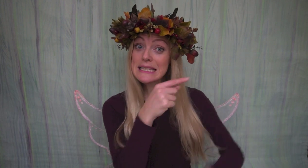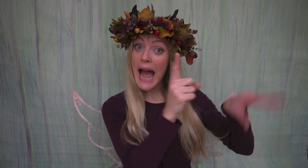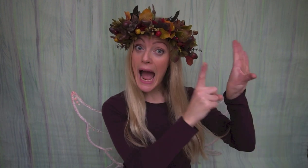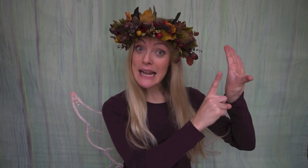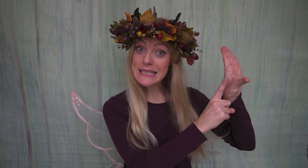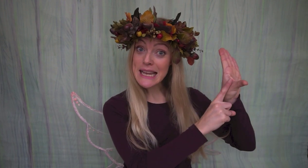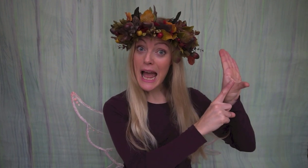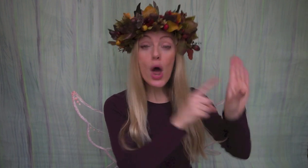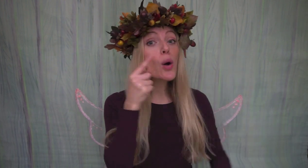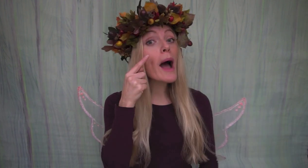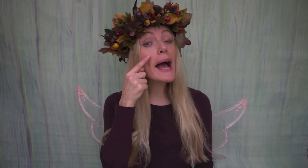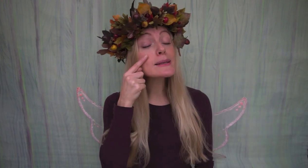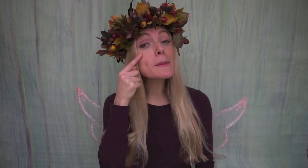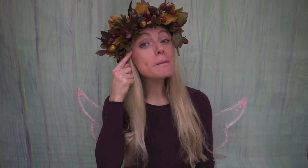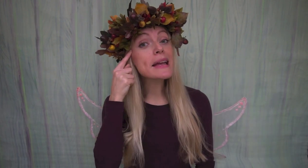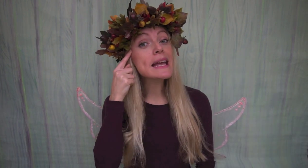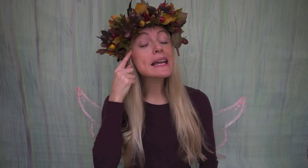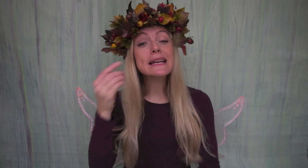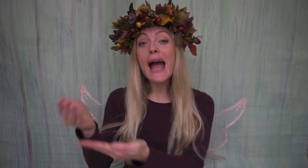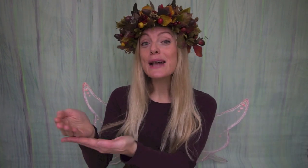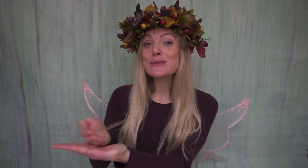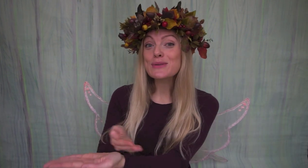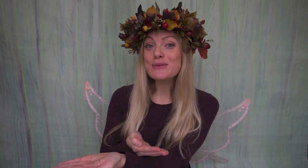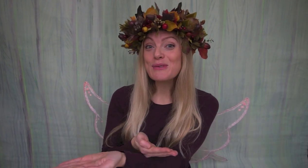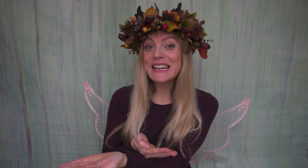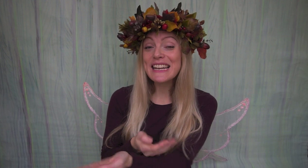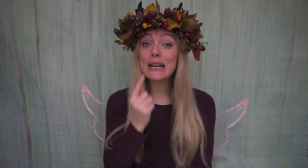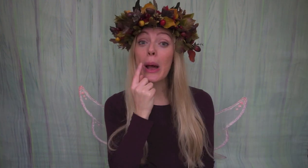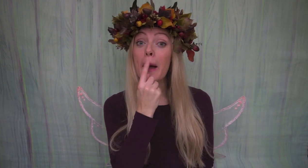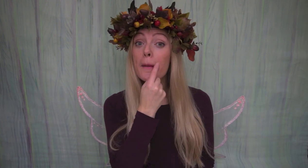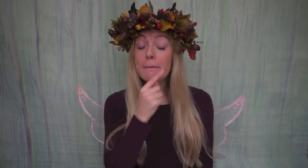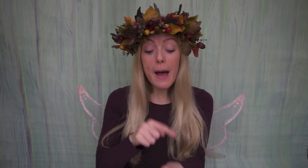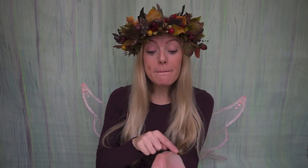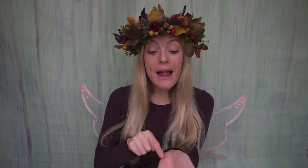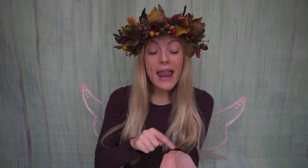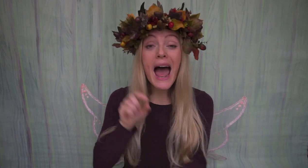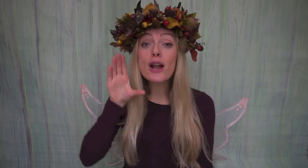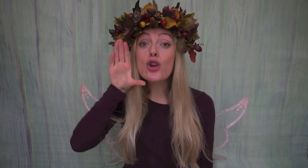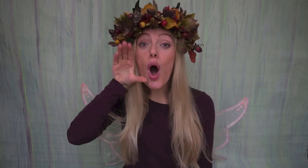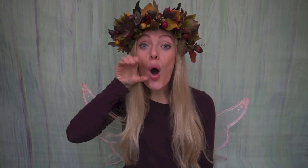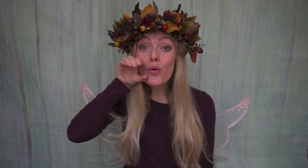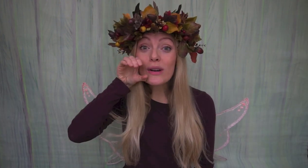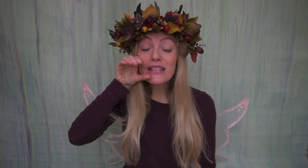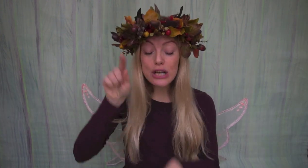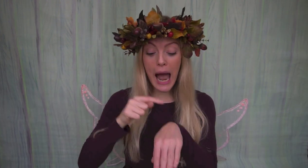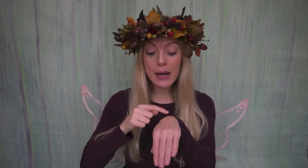Red and yellow and pink and green, purple and orange